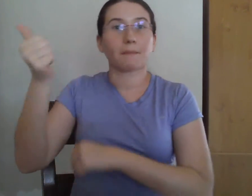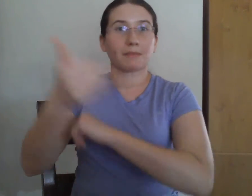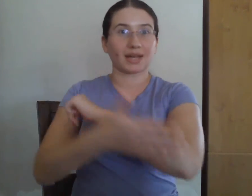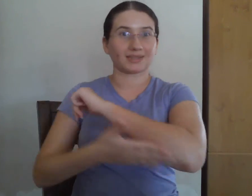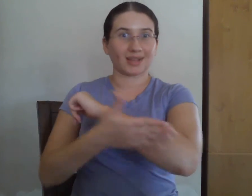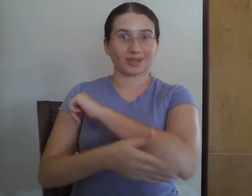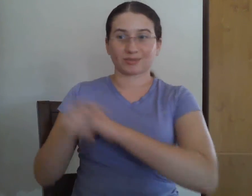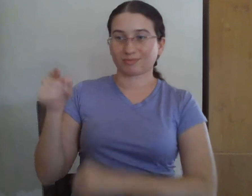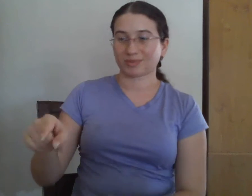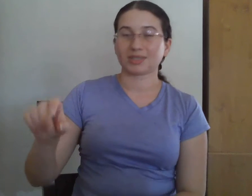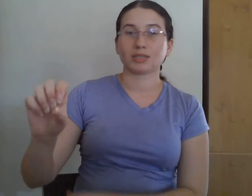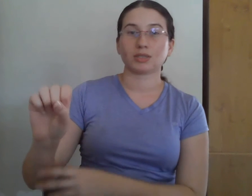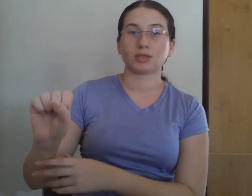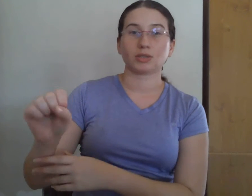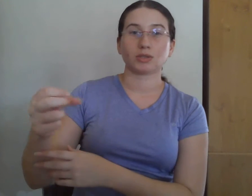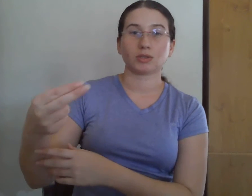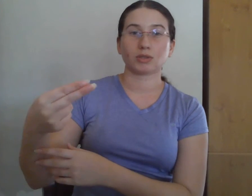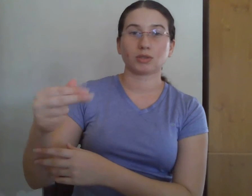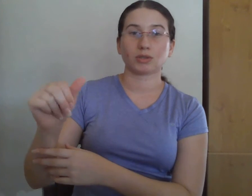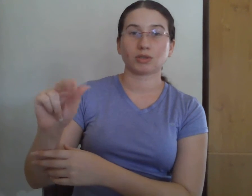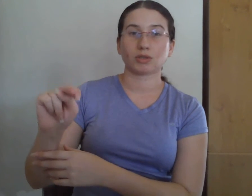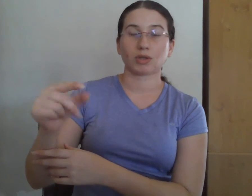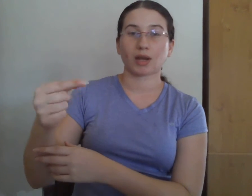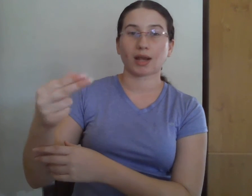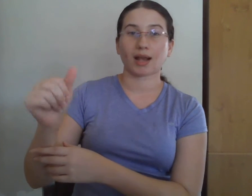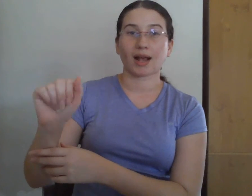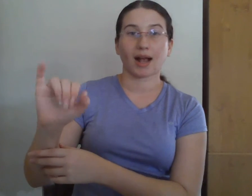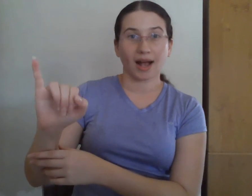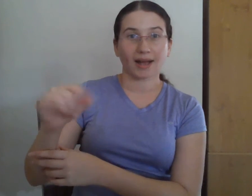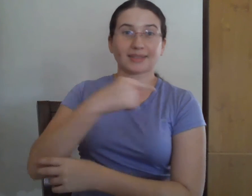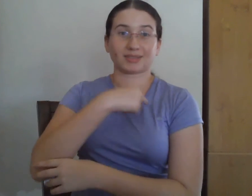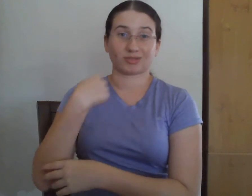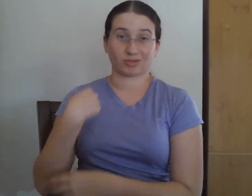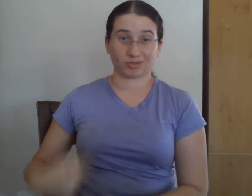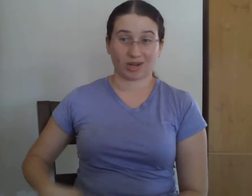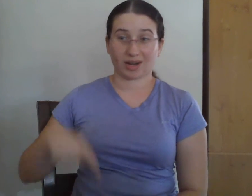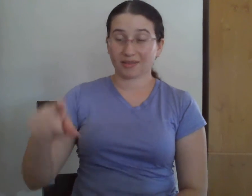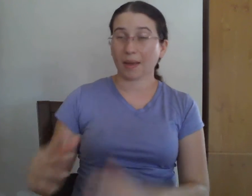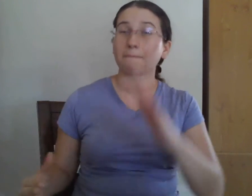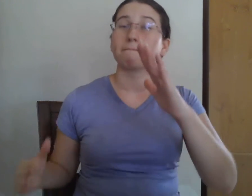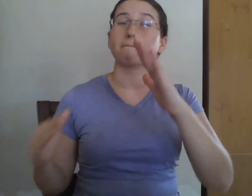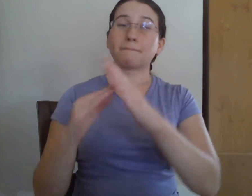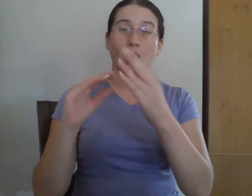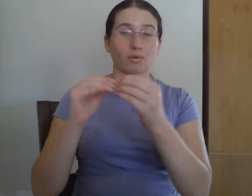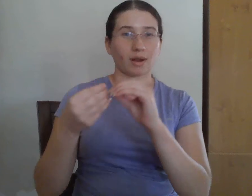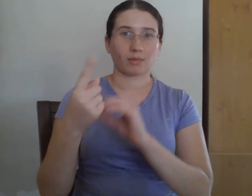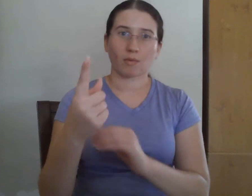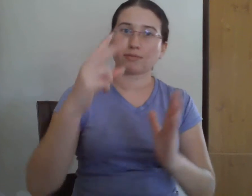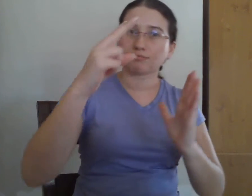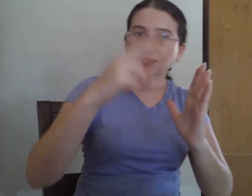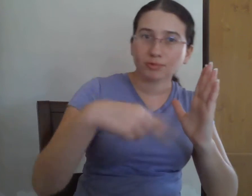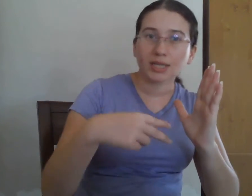Shanghai, China. Now they rank number one across the board in reading, math, and